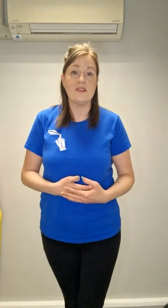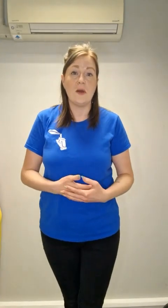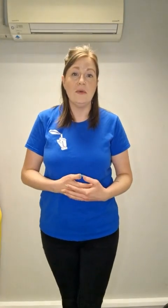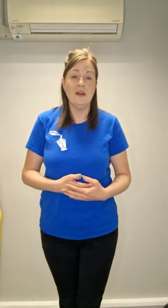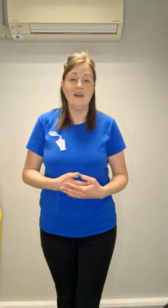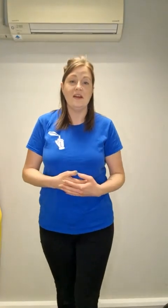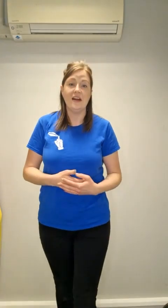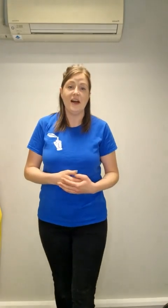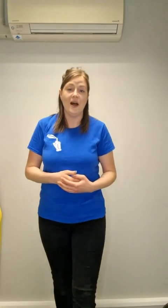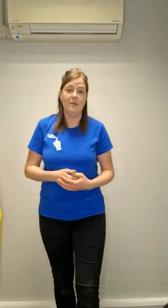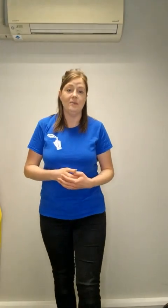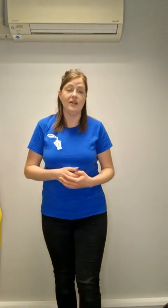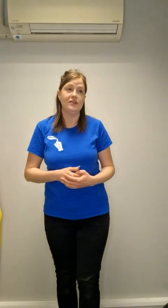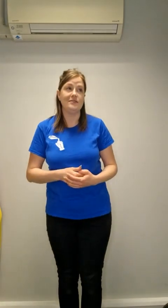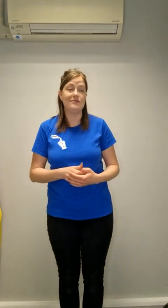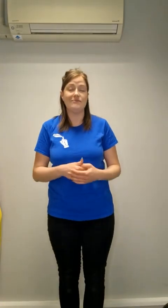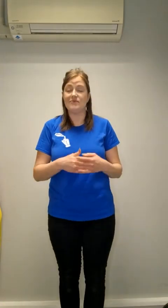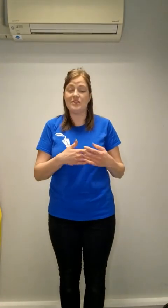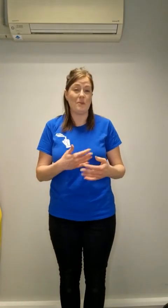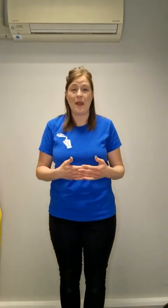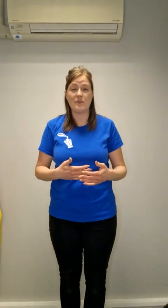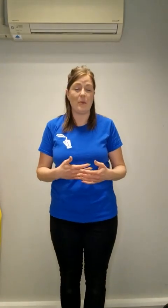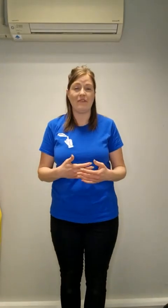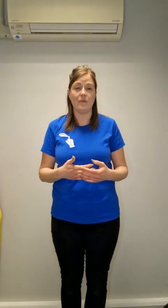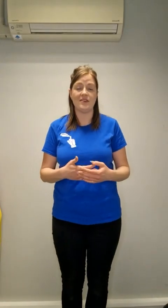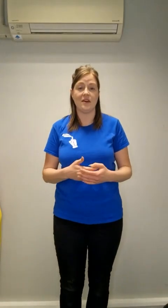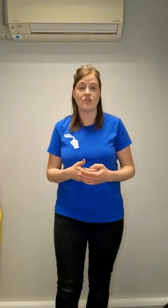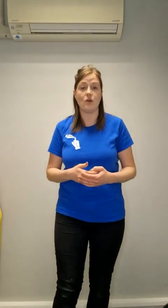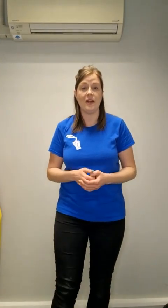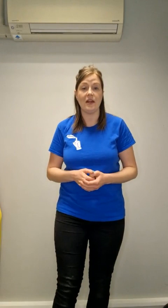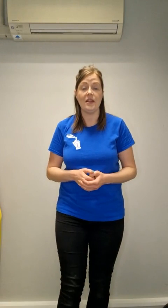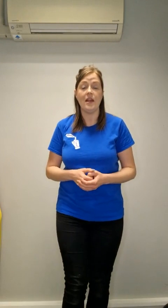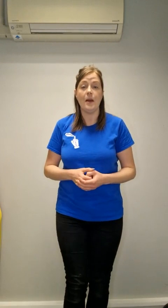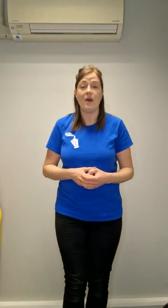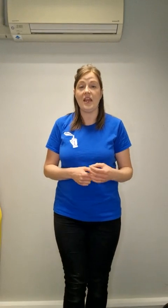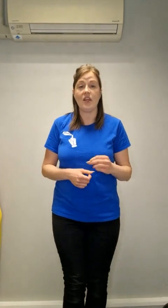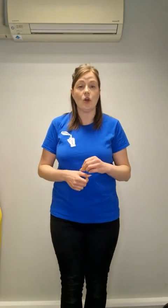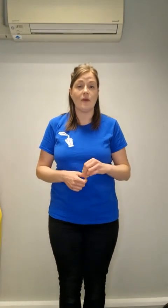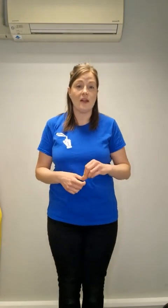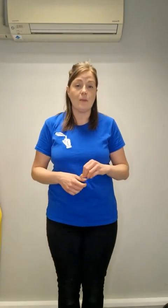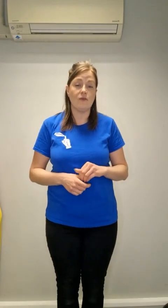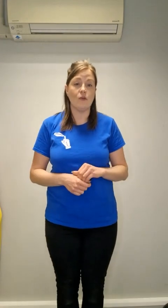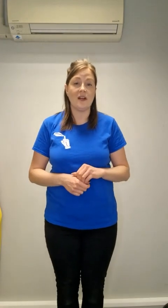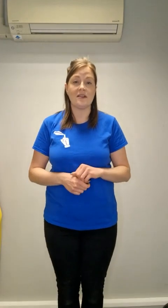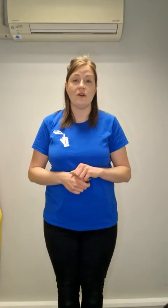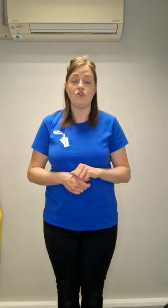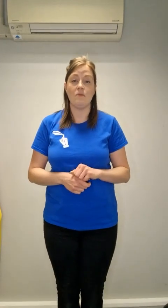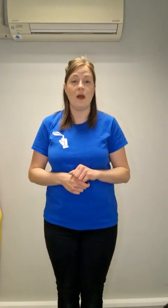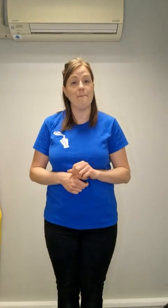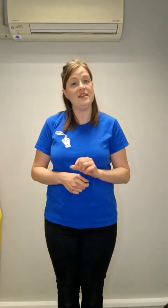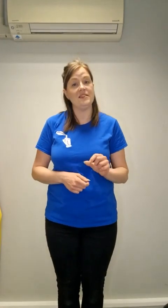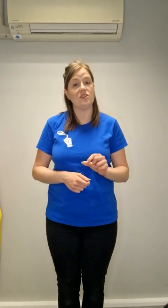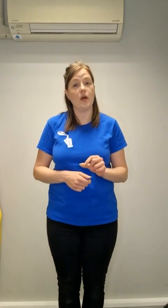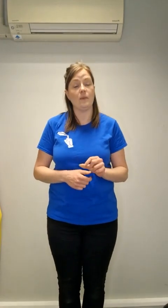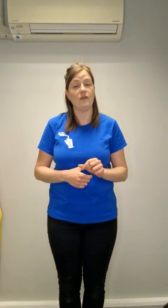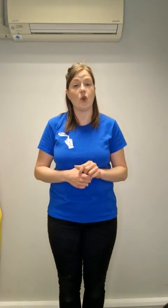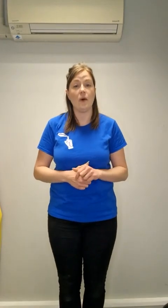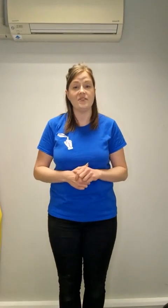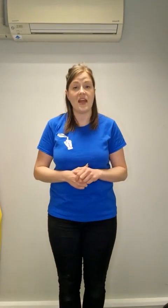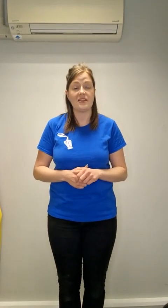them to be able to perform our signs correctly. By incorrectly performing our signs, you might misinterpret the context of